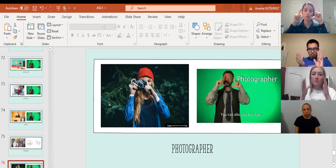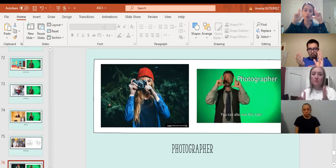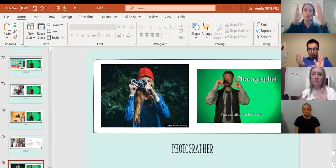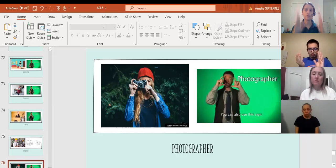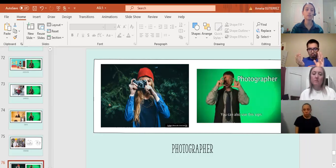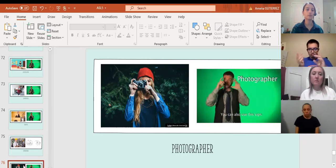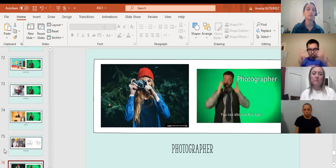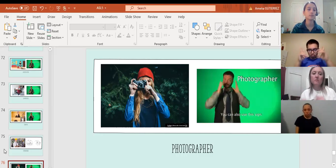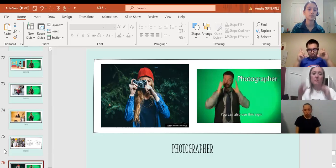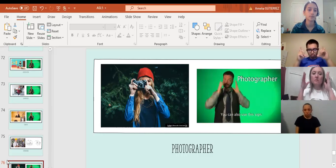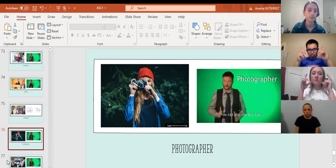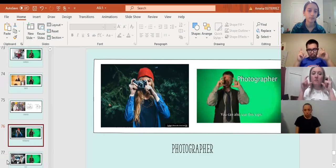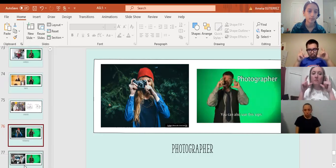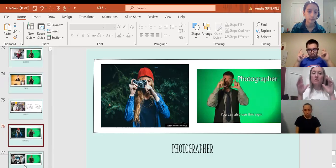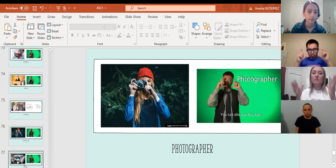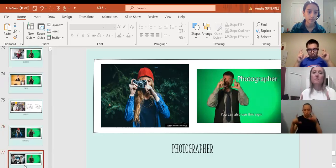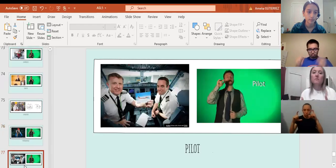So photographer.